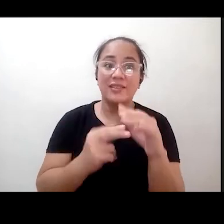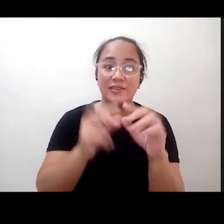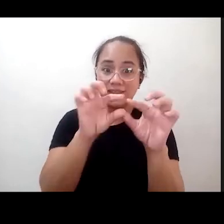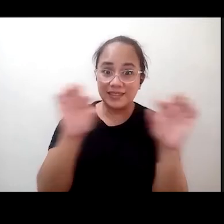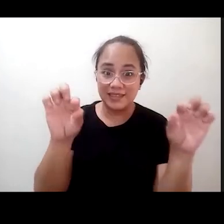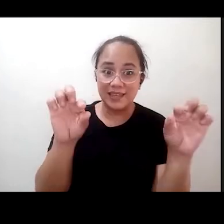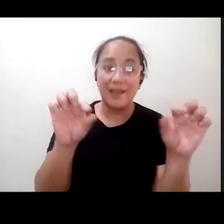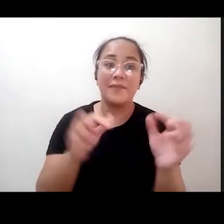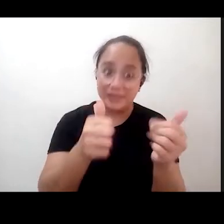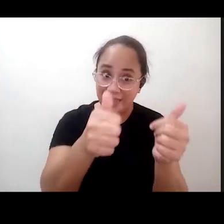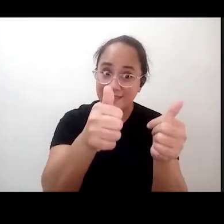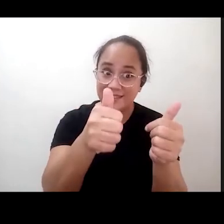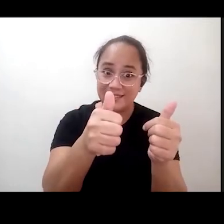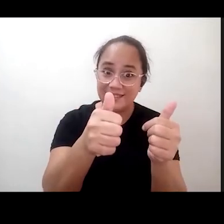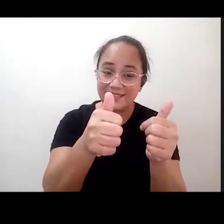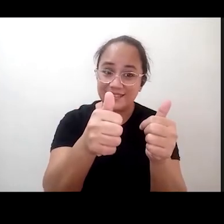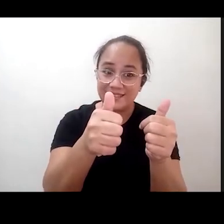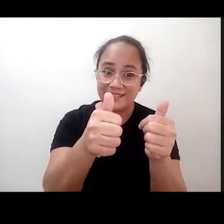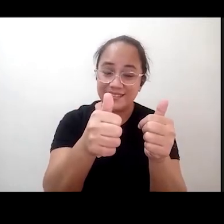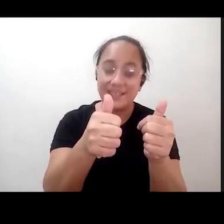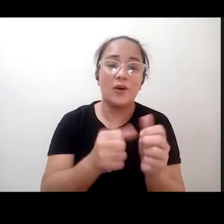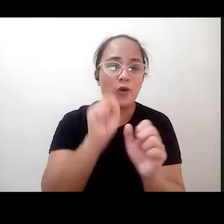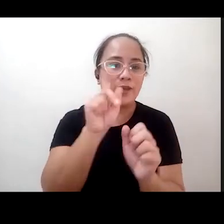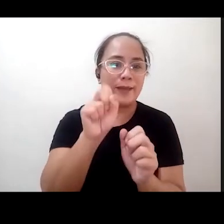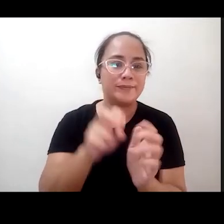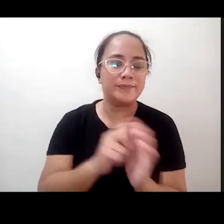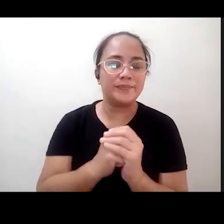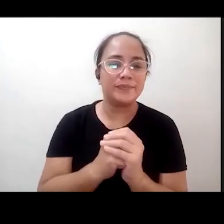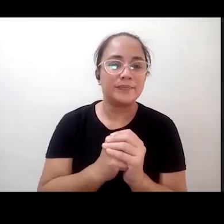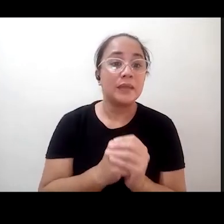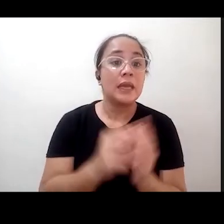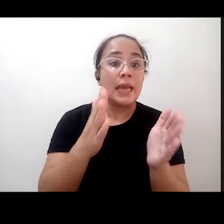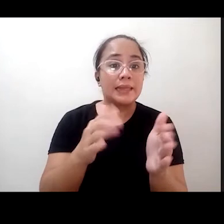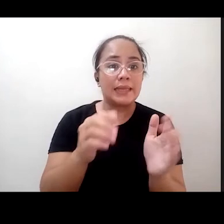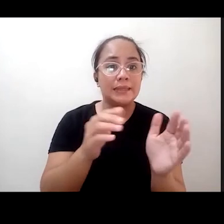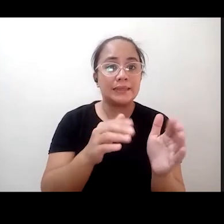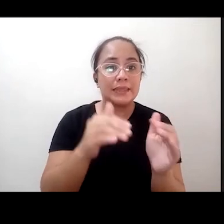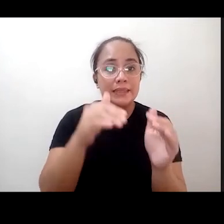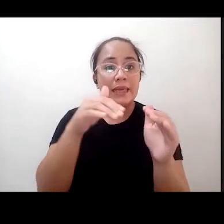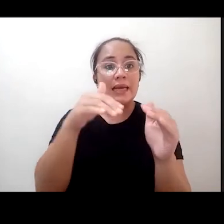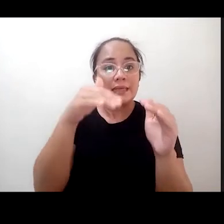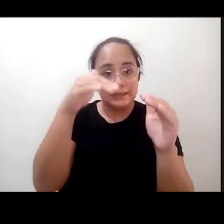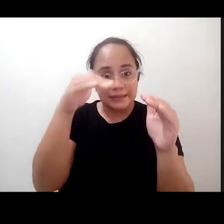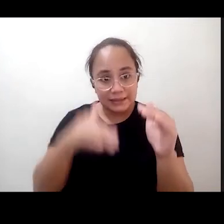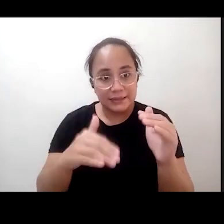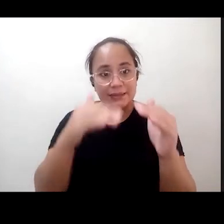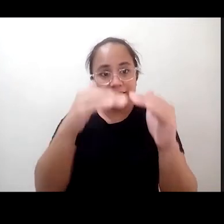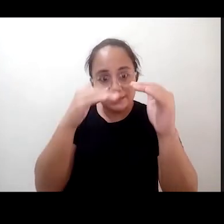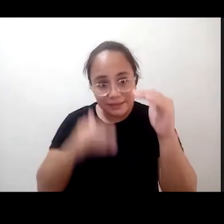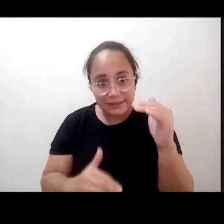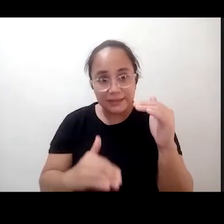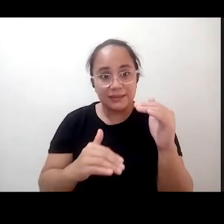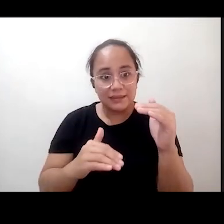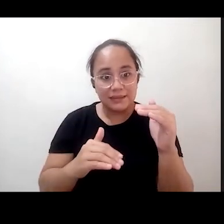Yes. Okay. And then go down and make another line.